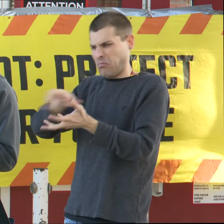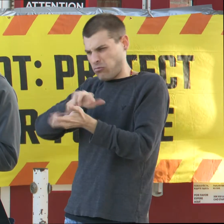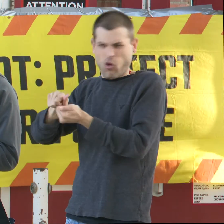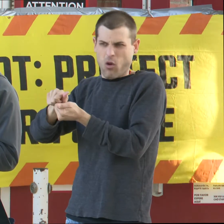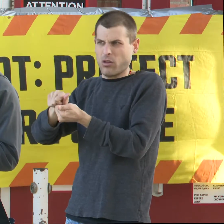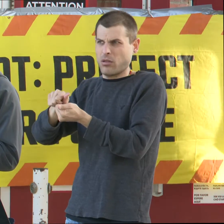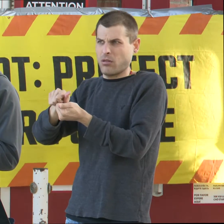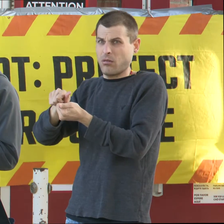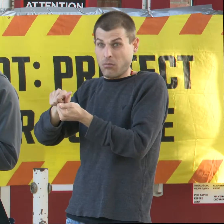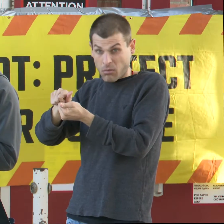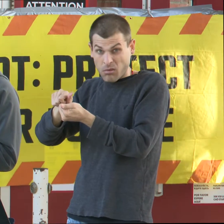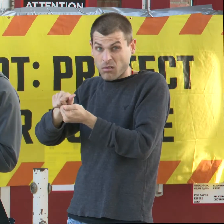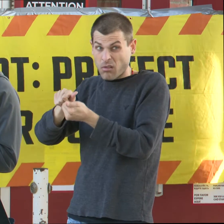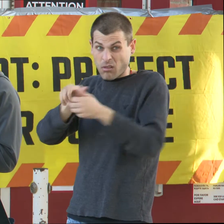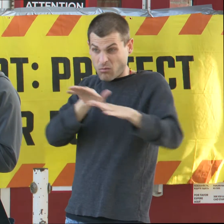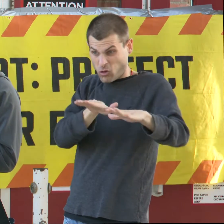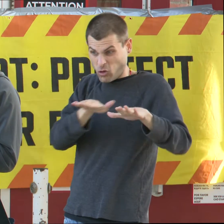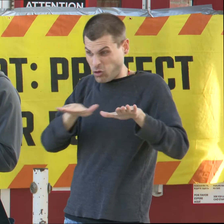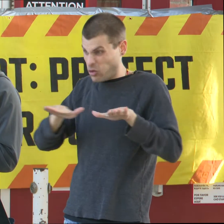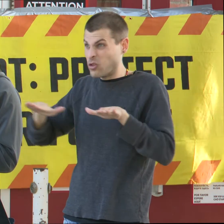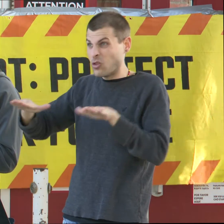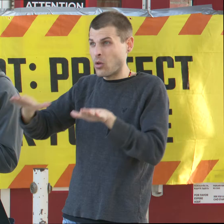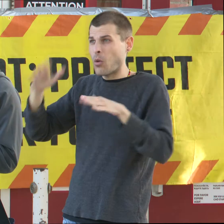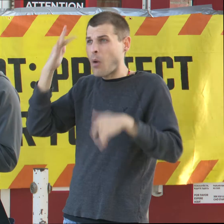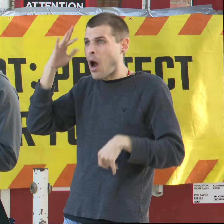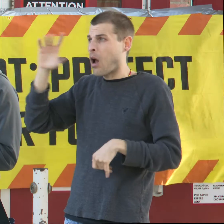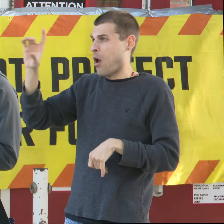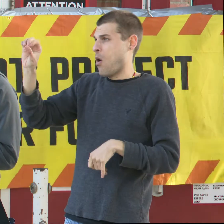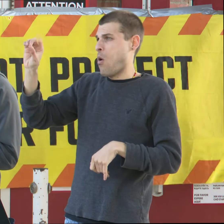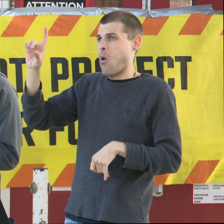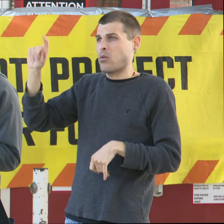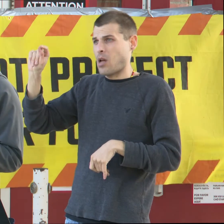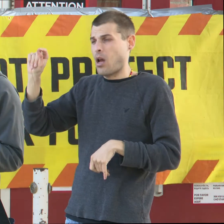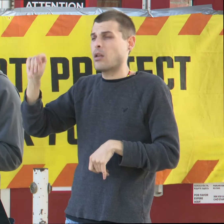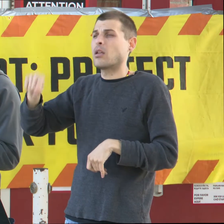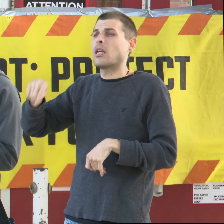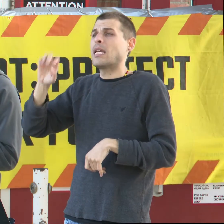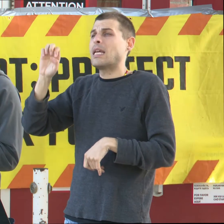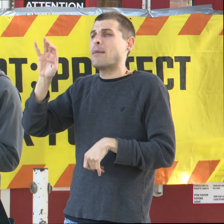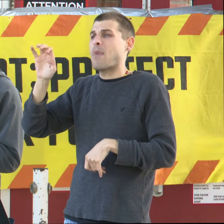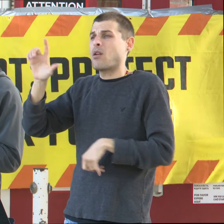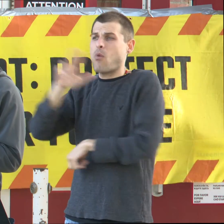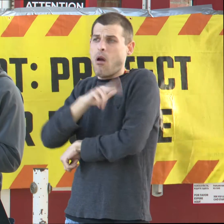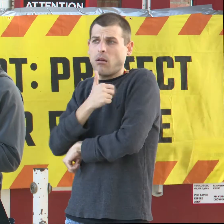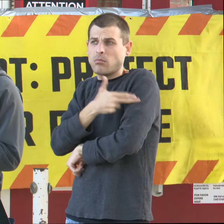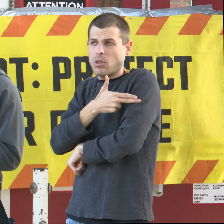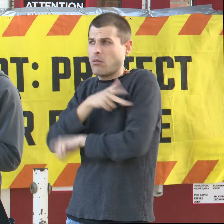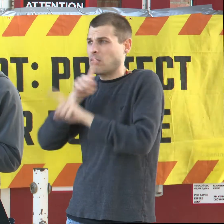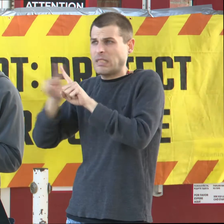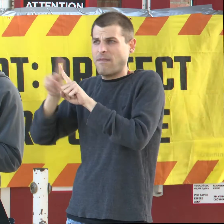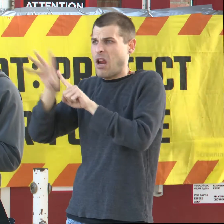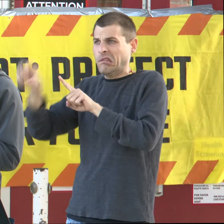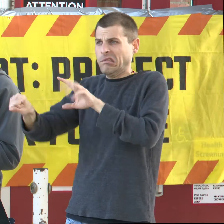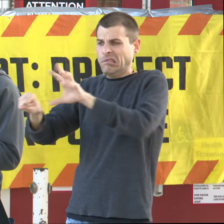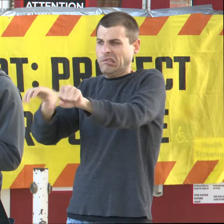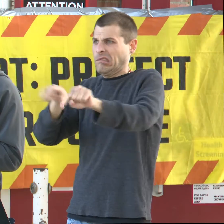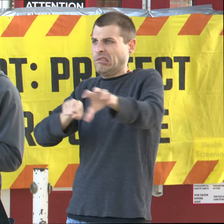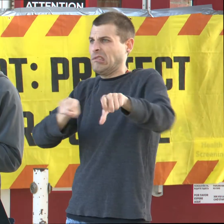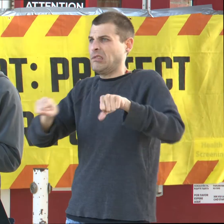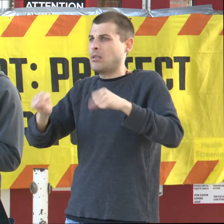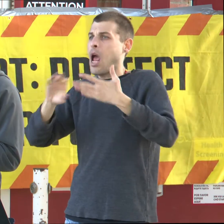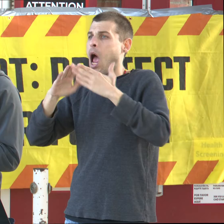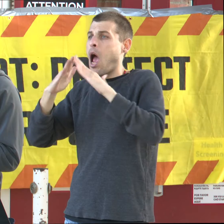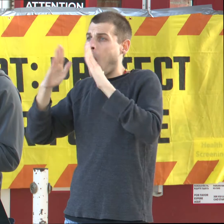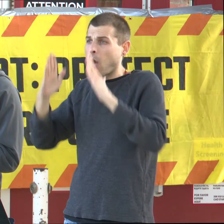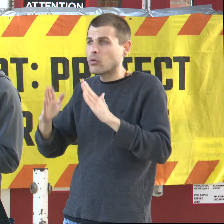course of ODOT, PDC, and Emmanuel Hospital taking various chunks of housing